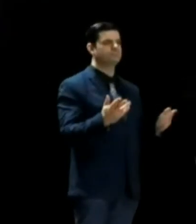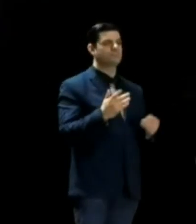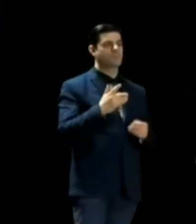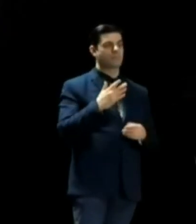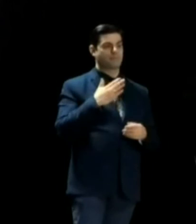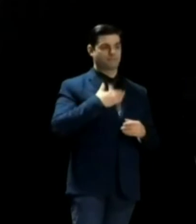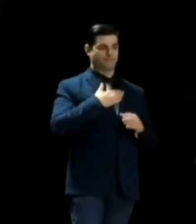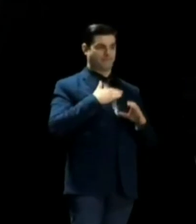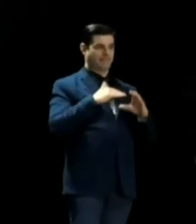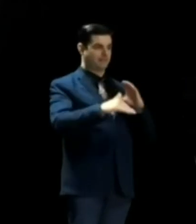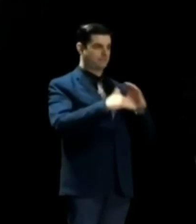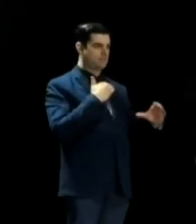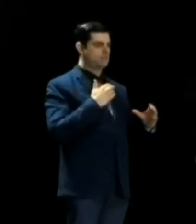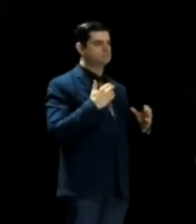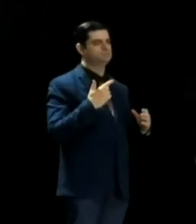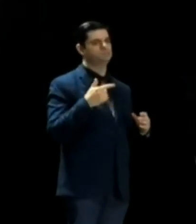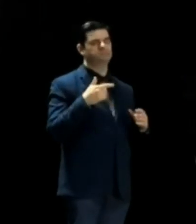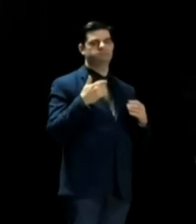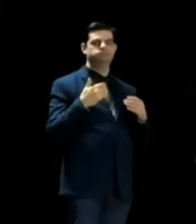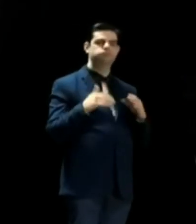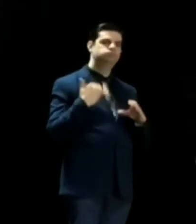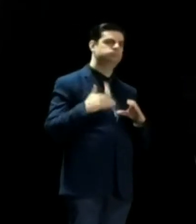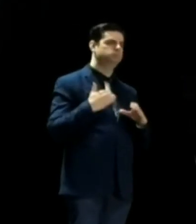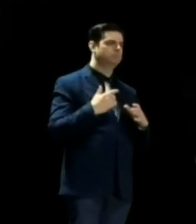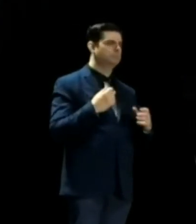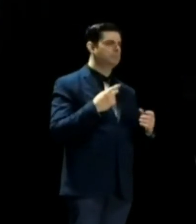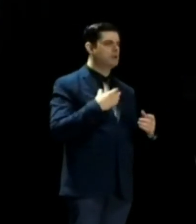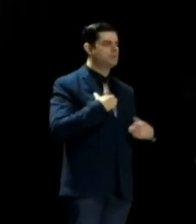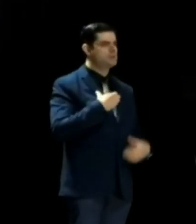screaming about hospitals.